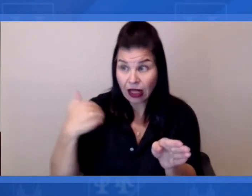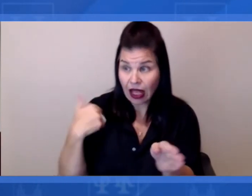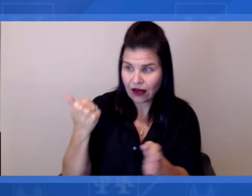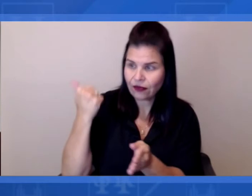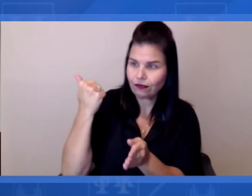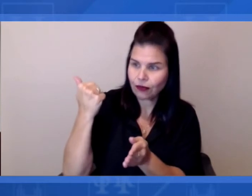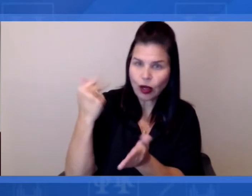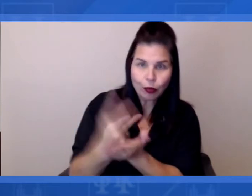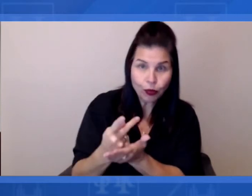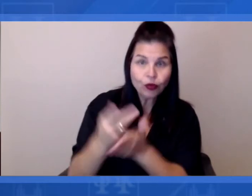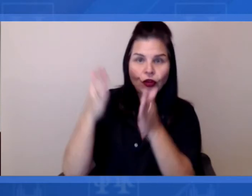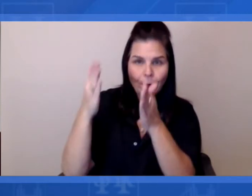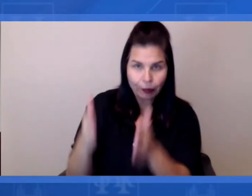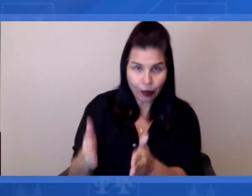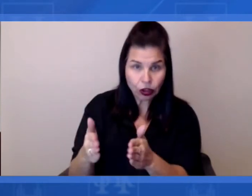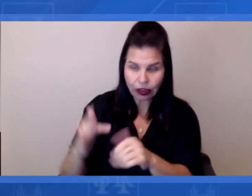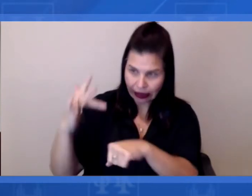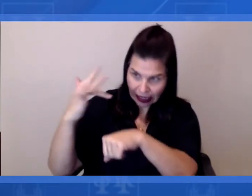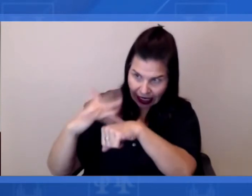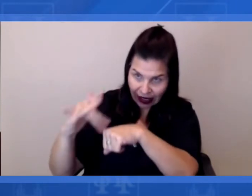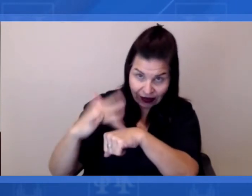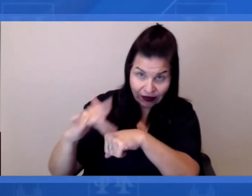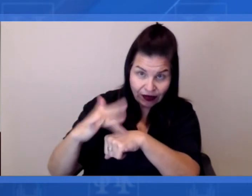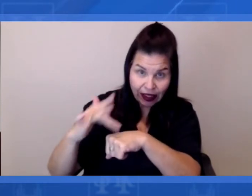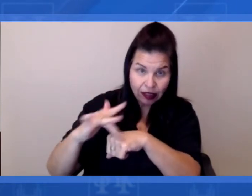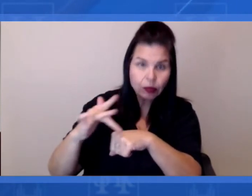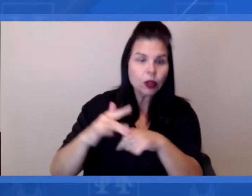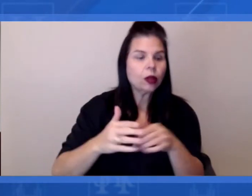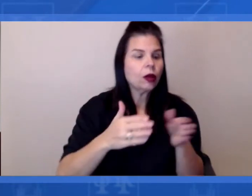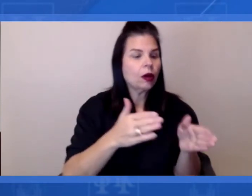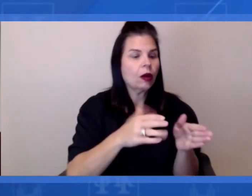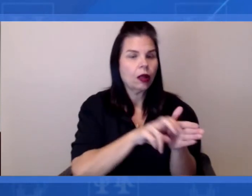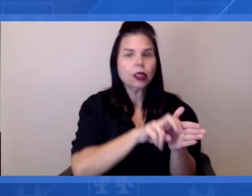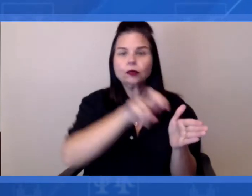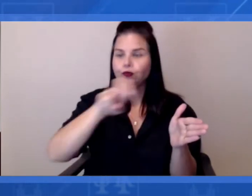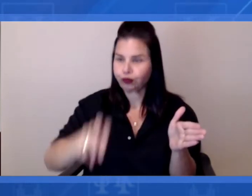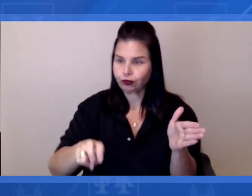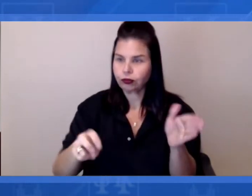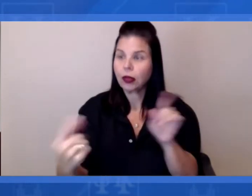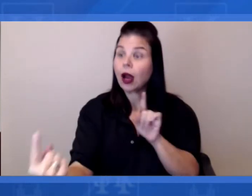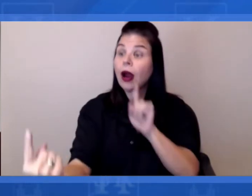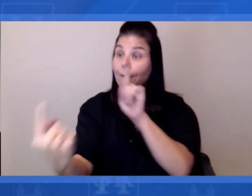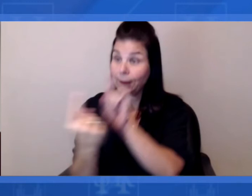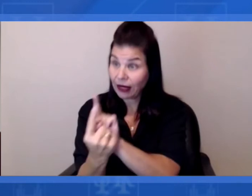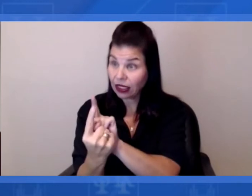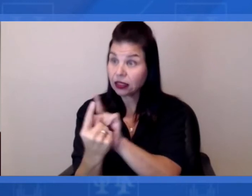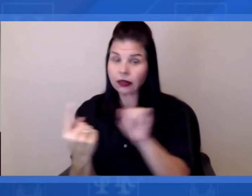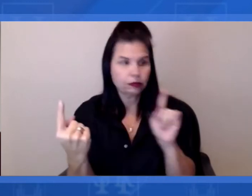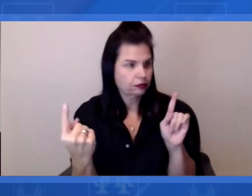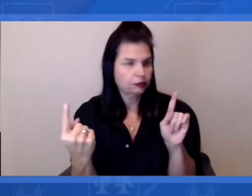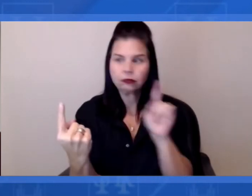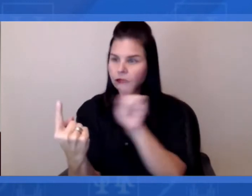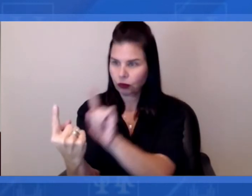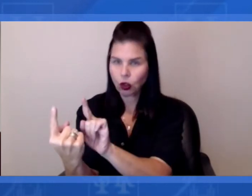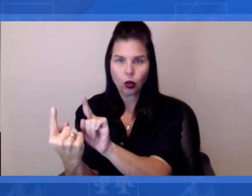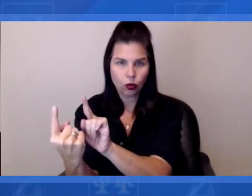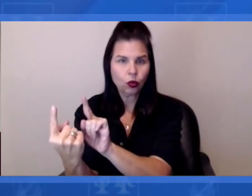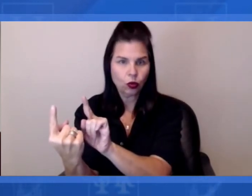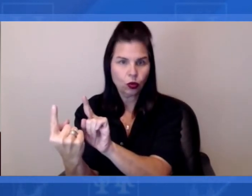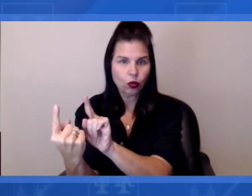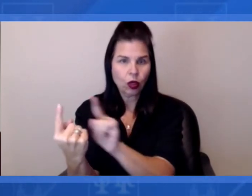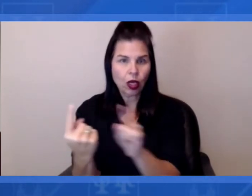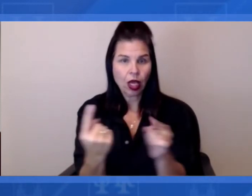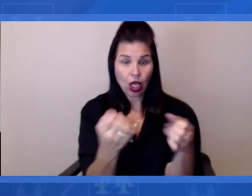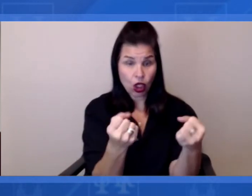person available to receive the DARTS passenger at the trip destination. DARTS